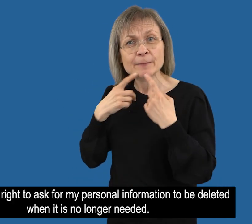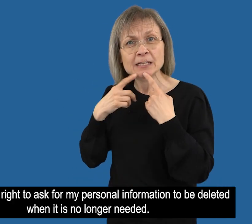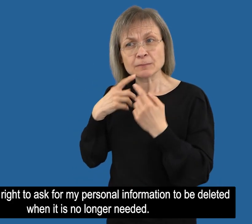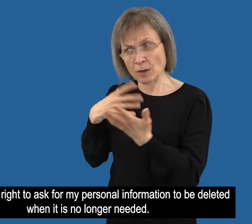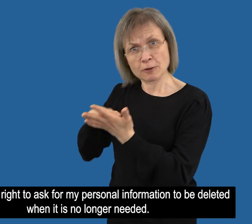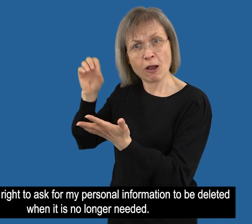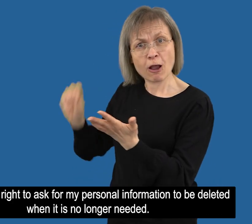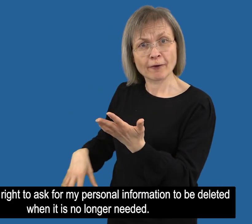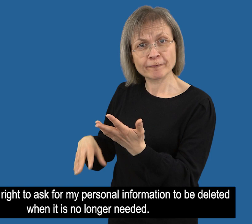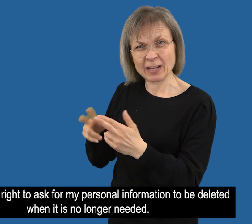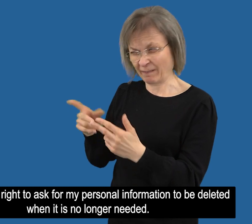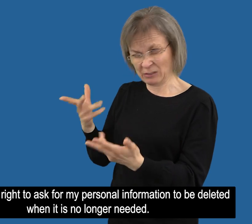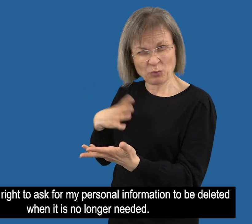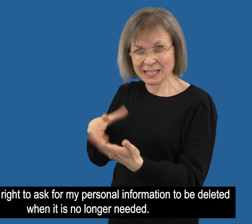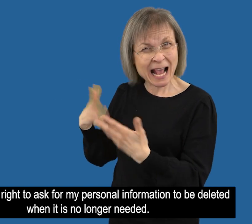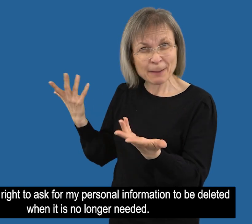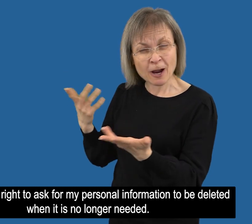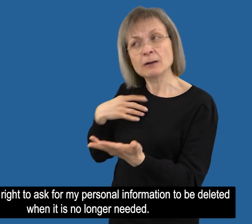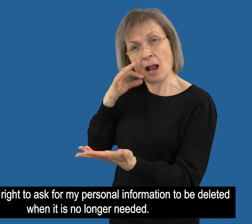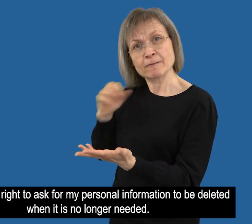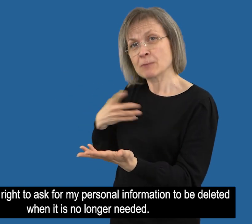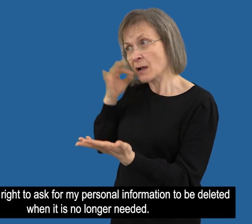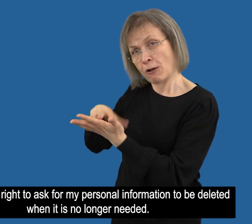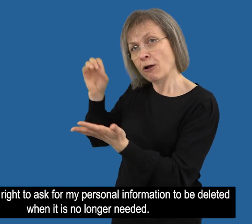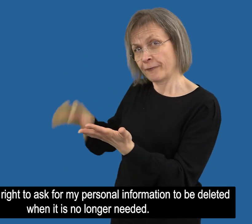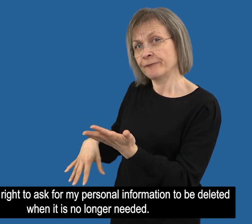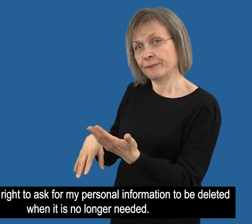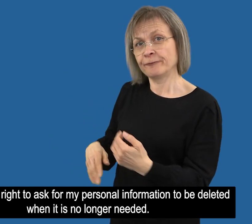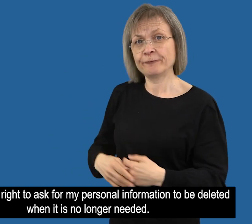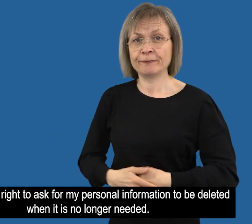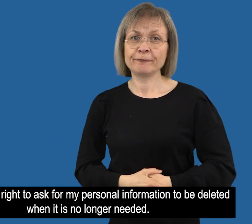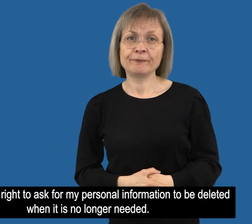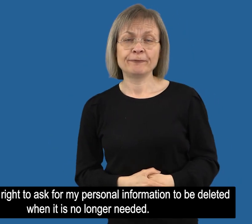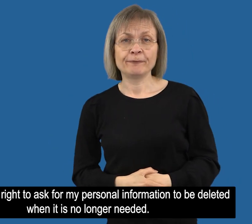I have the right to ask for my personal information to be deleted when it is no longer needed.